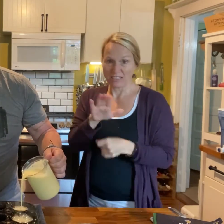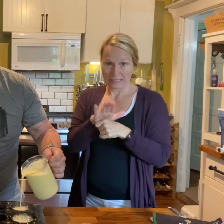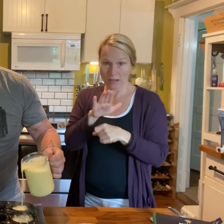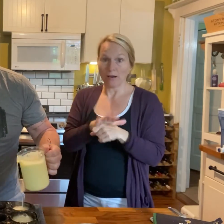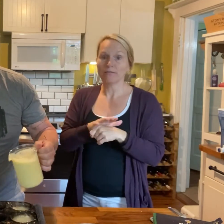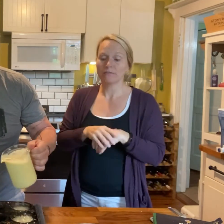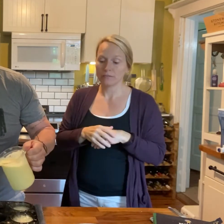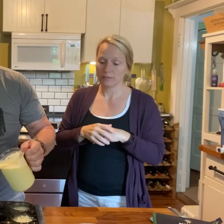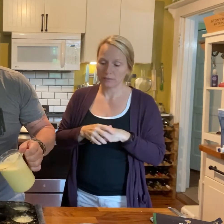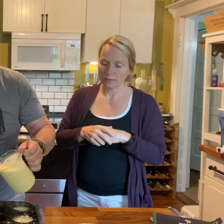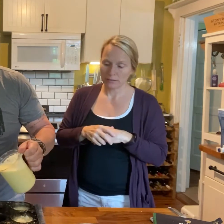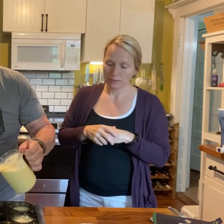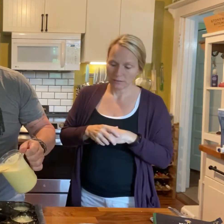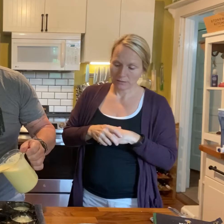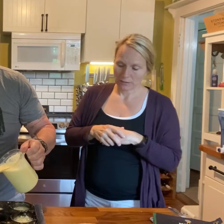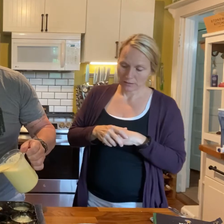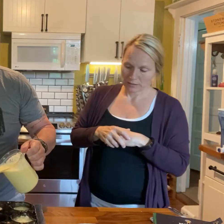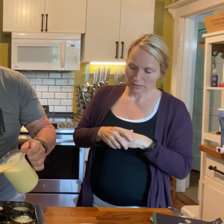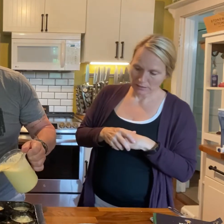enough.